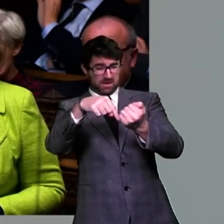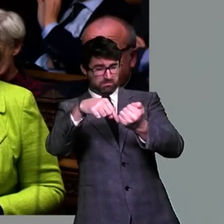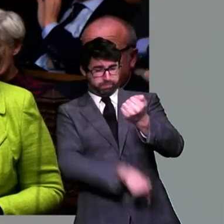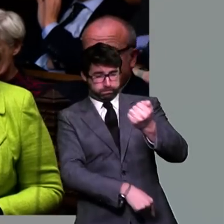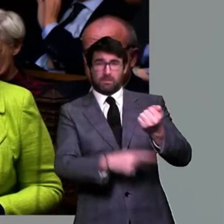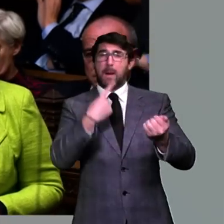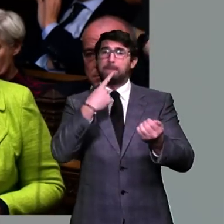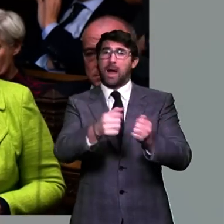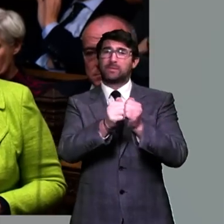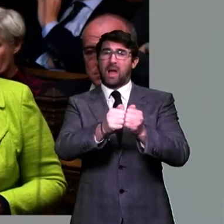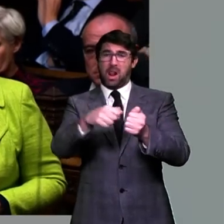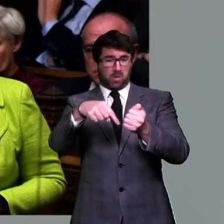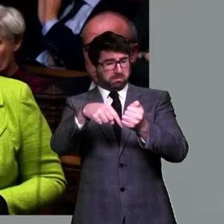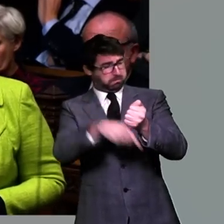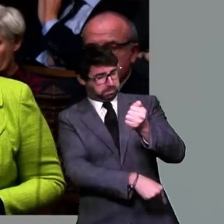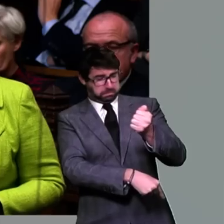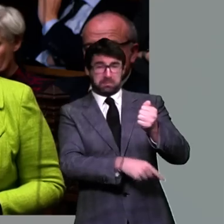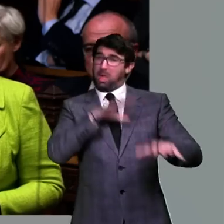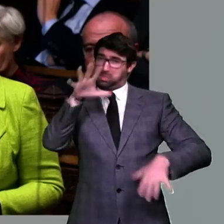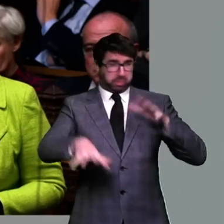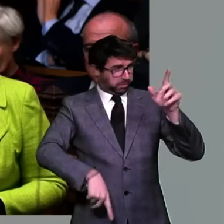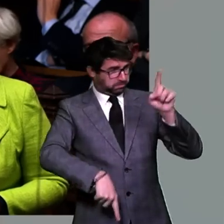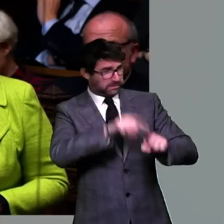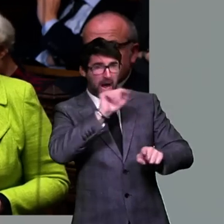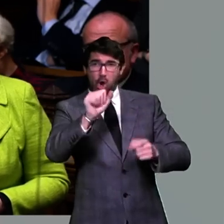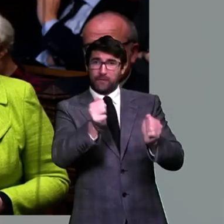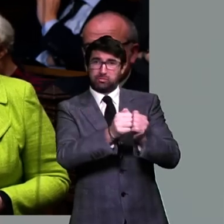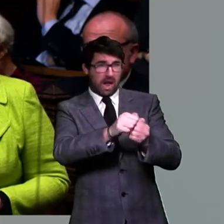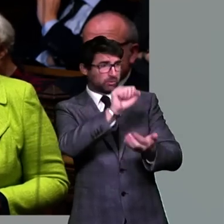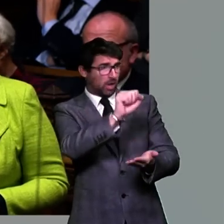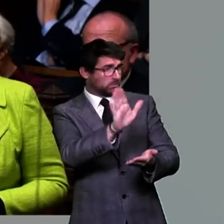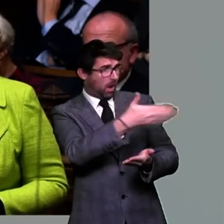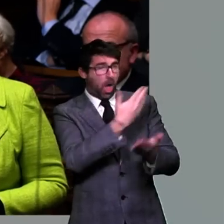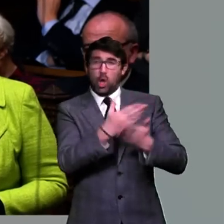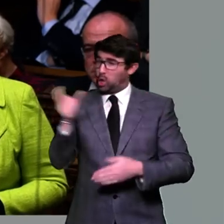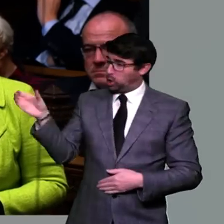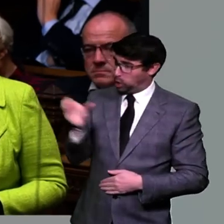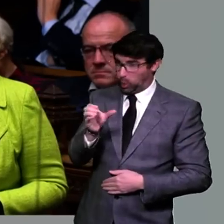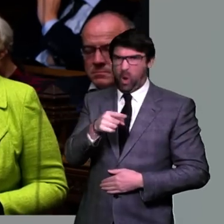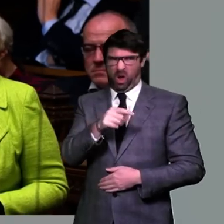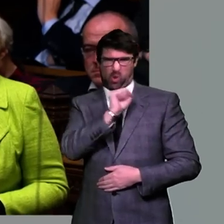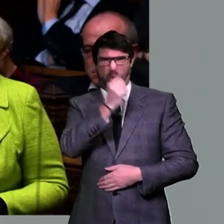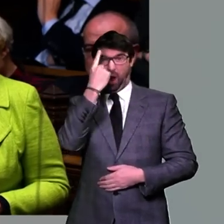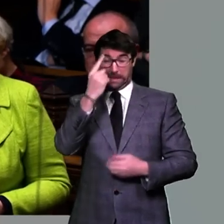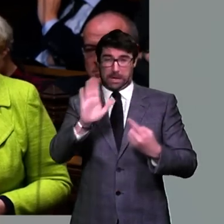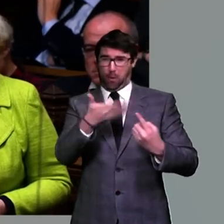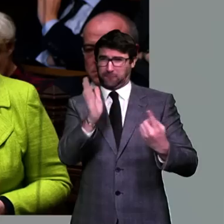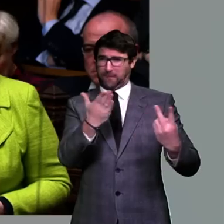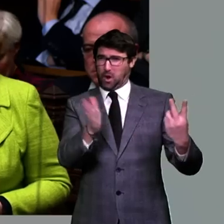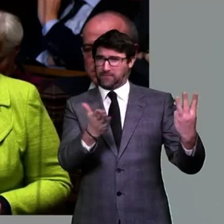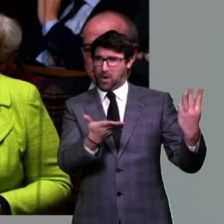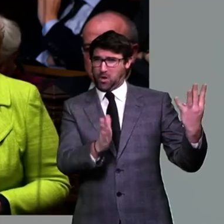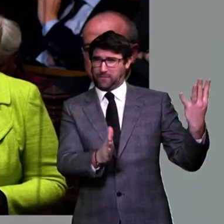have reversed almost all of her policies, but the damage has been done and we now face yet another round of Tory cuts and